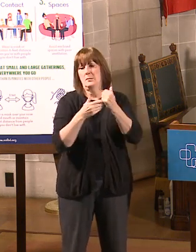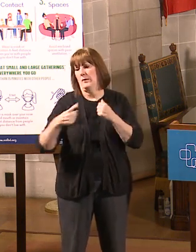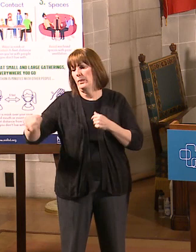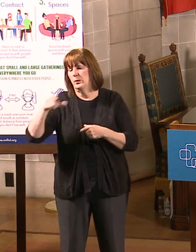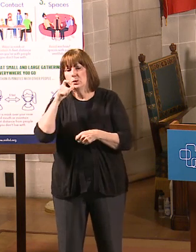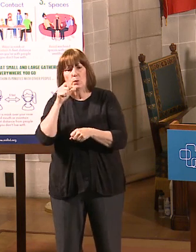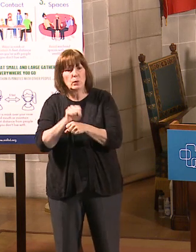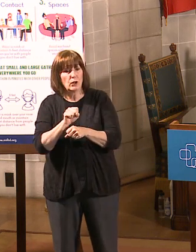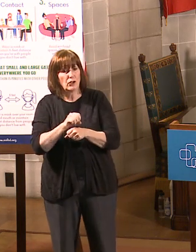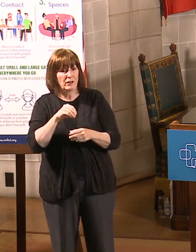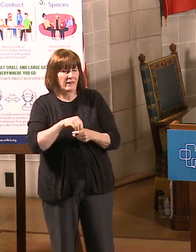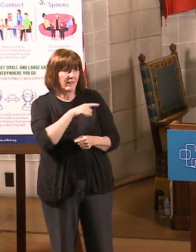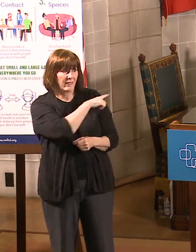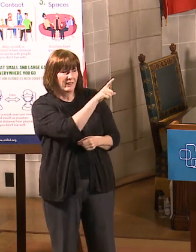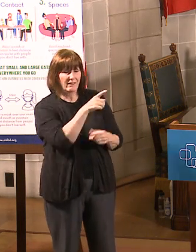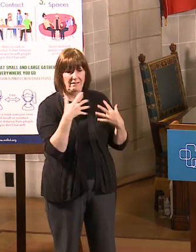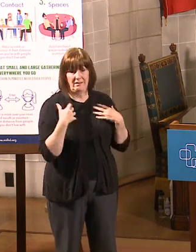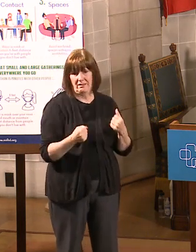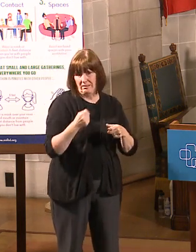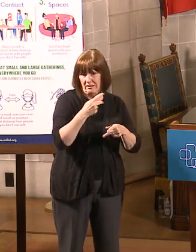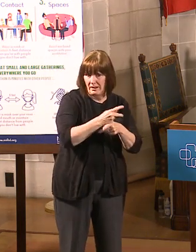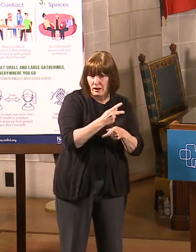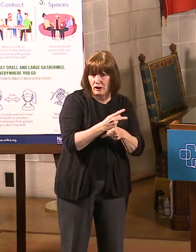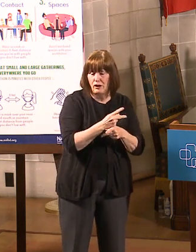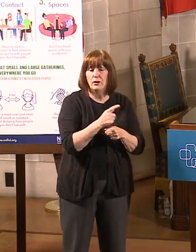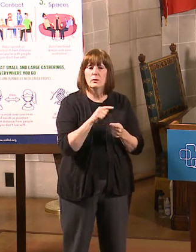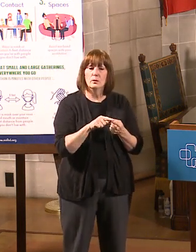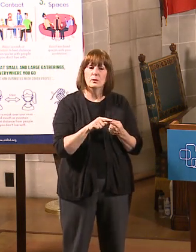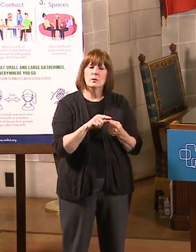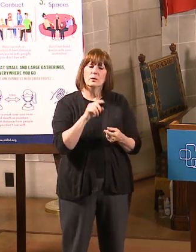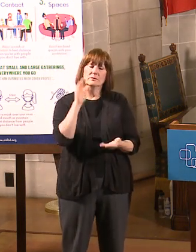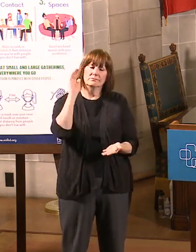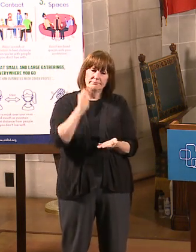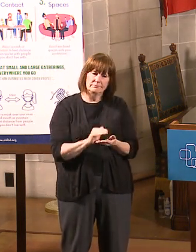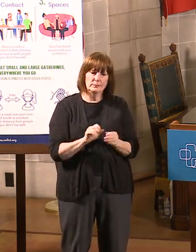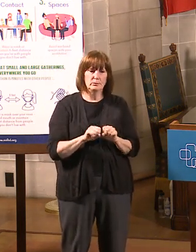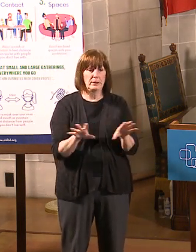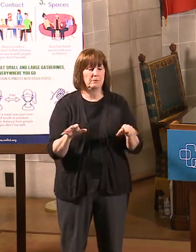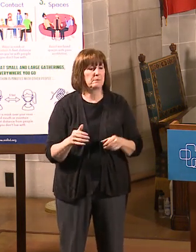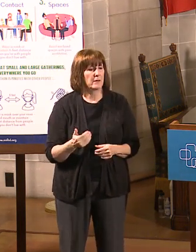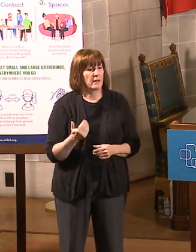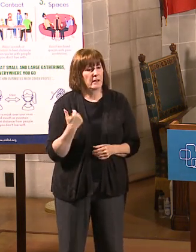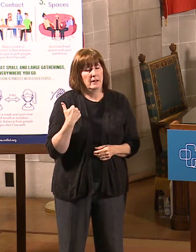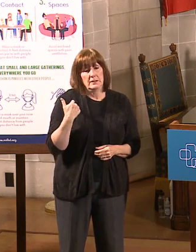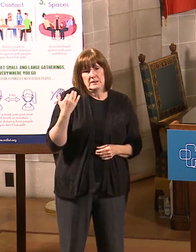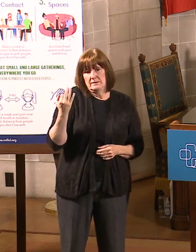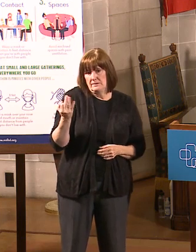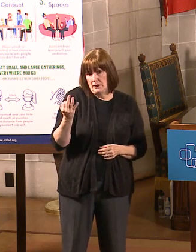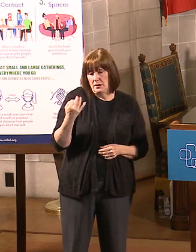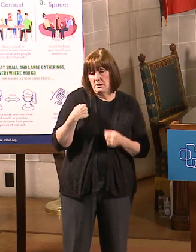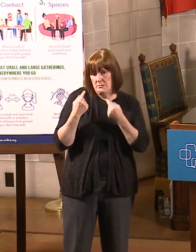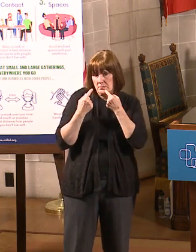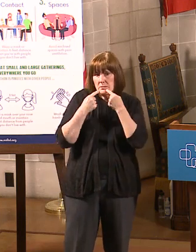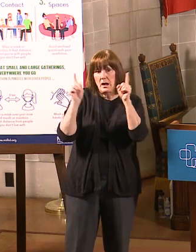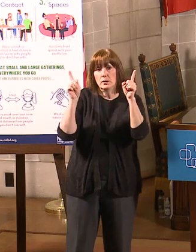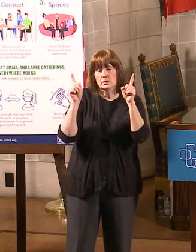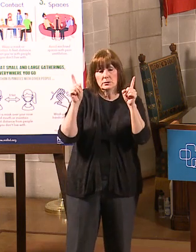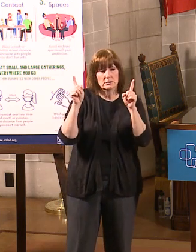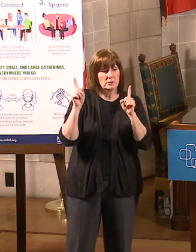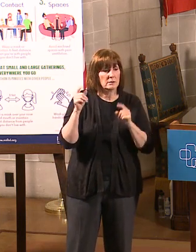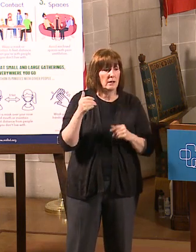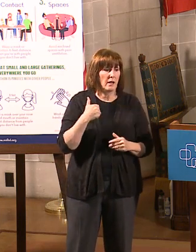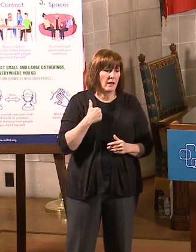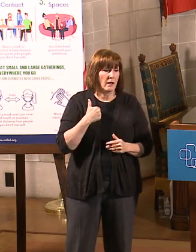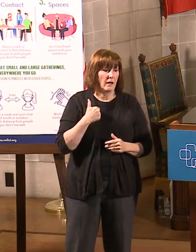keeping people out of the hospital by slowing down the spread of the virus. Now, on Friday, I had announced that we have